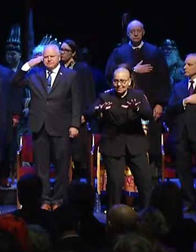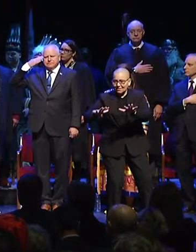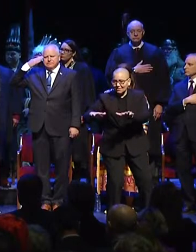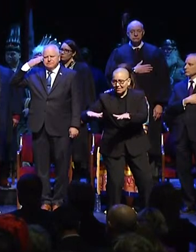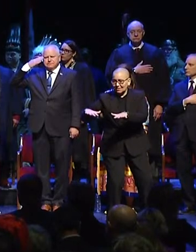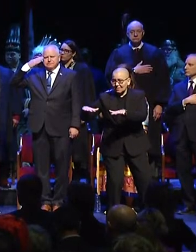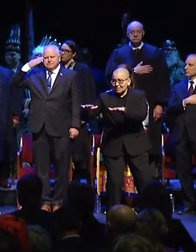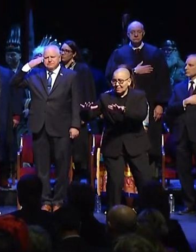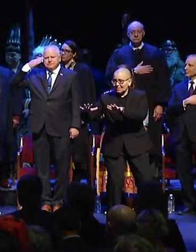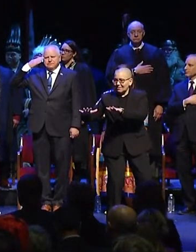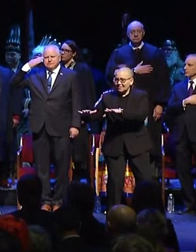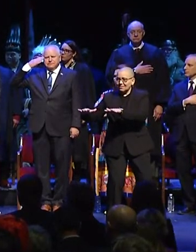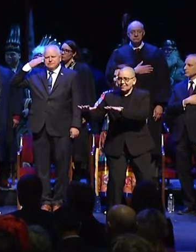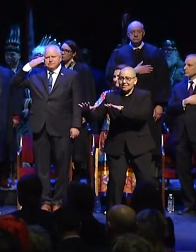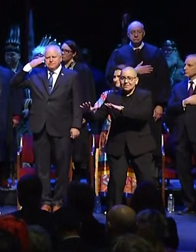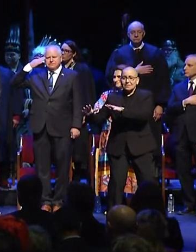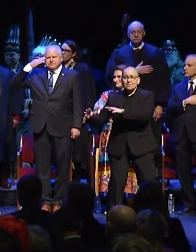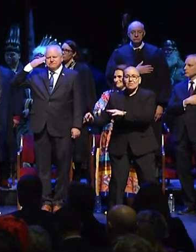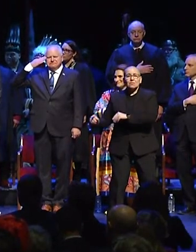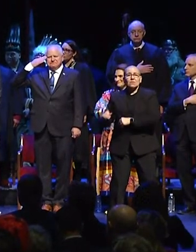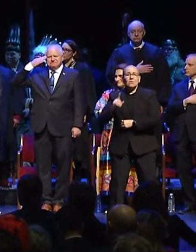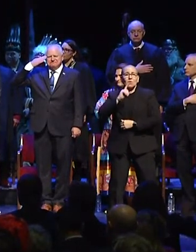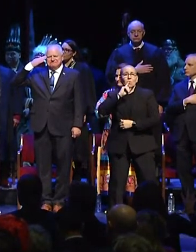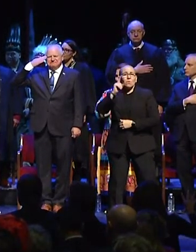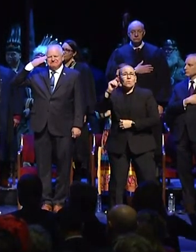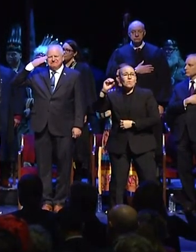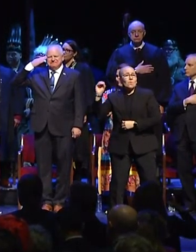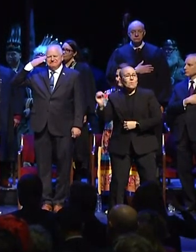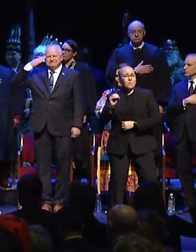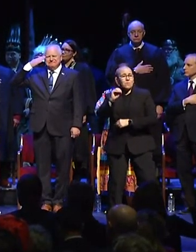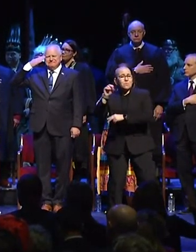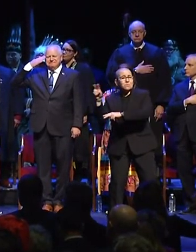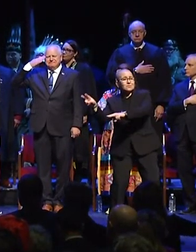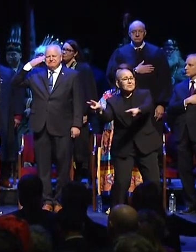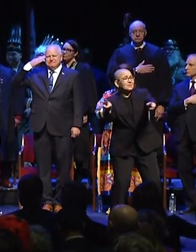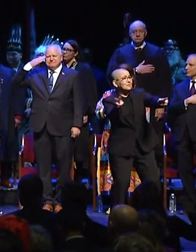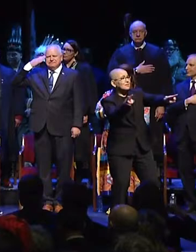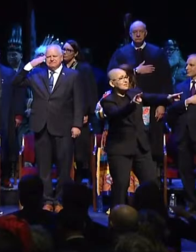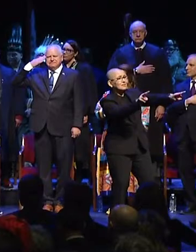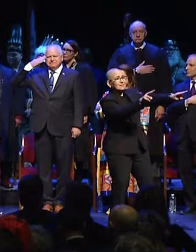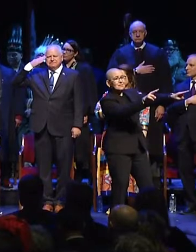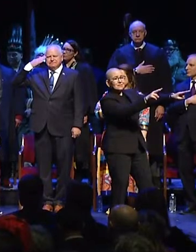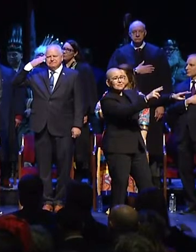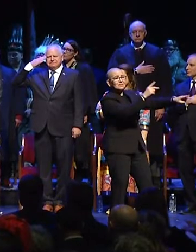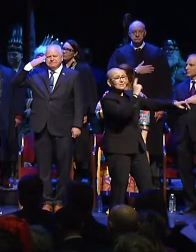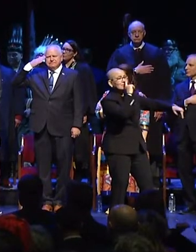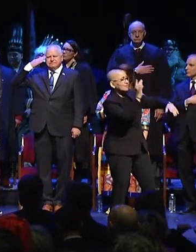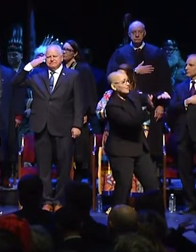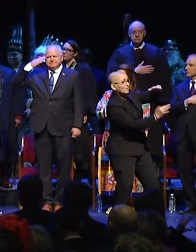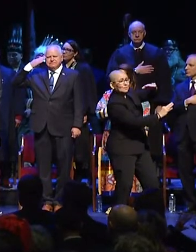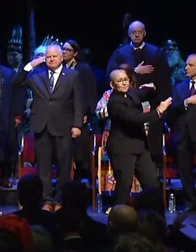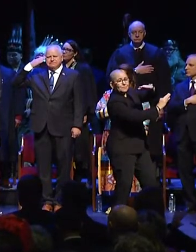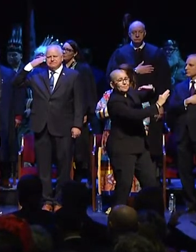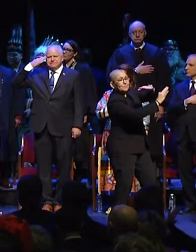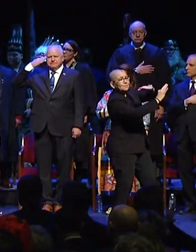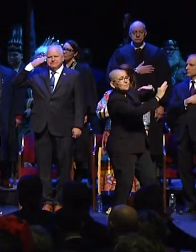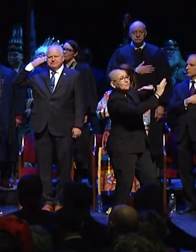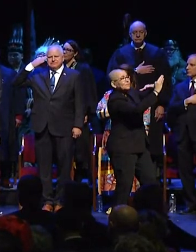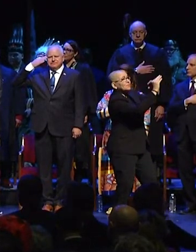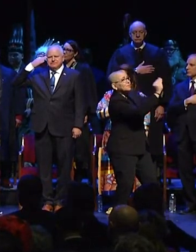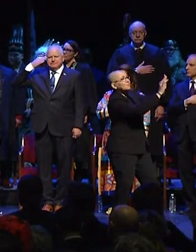Oh, say can you see by the dawn's